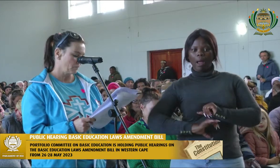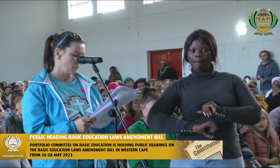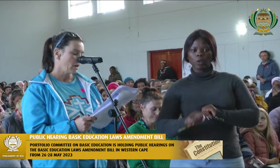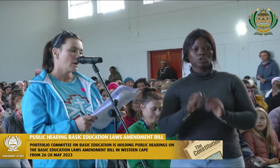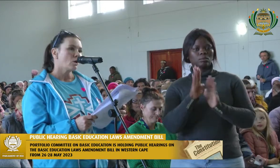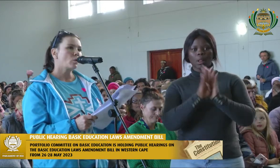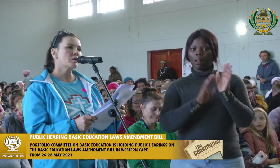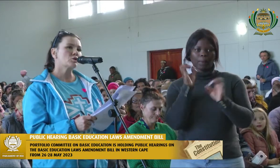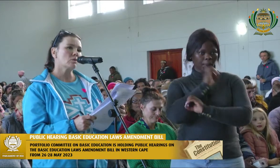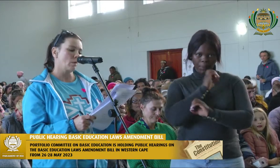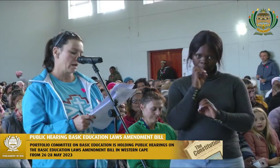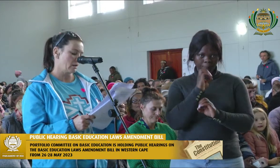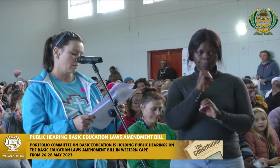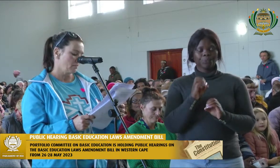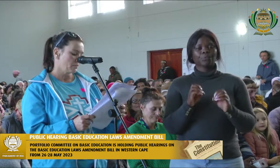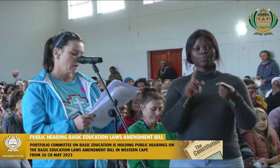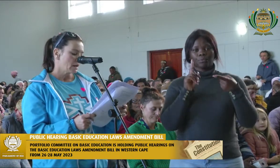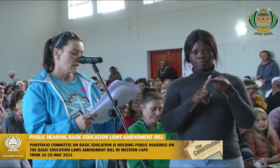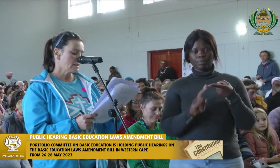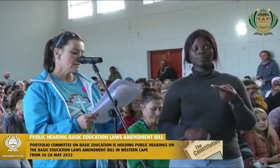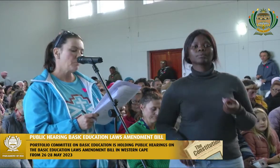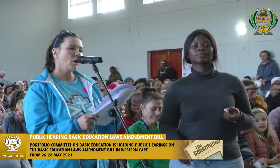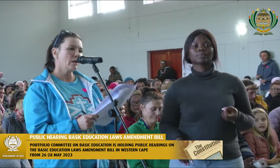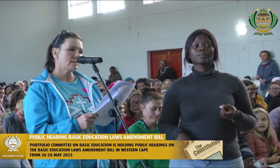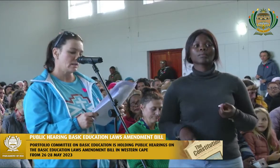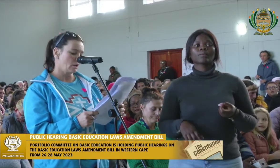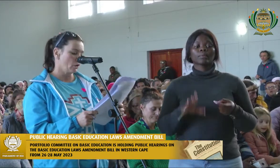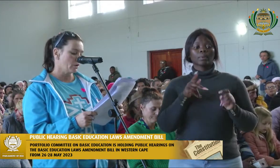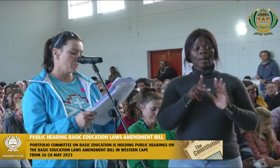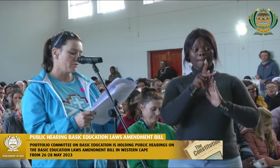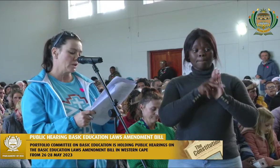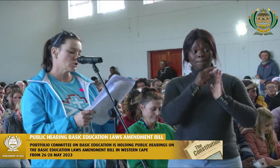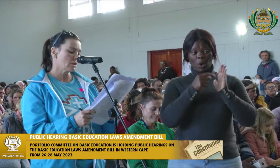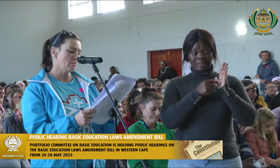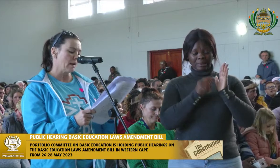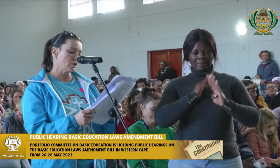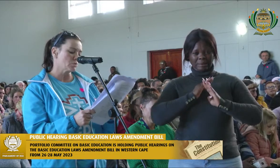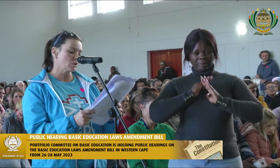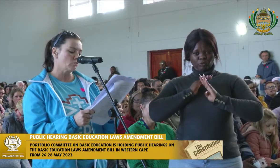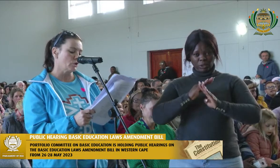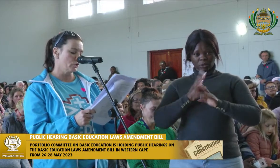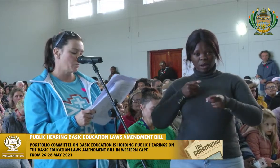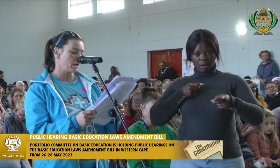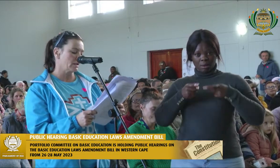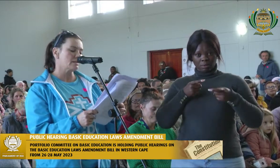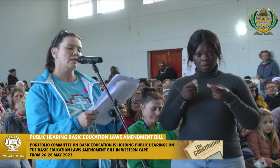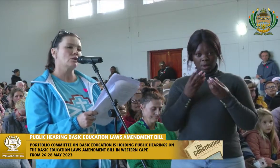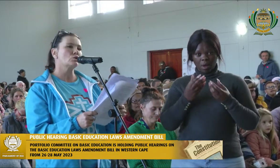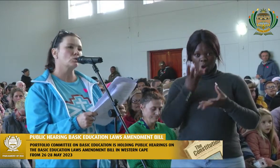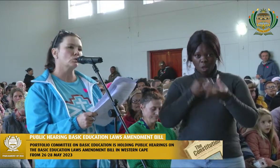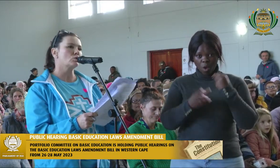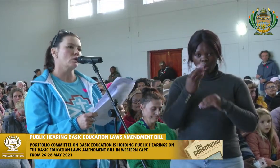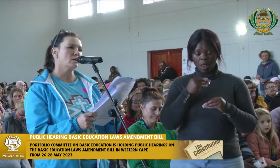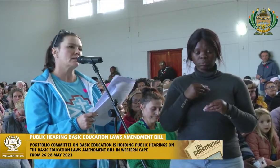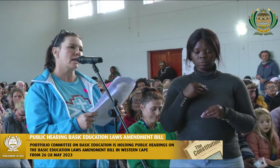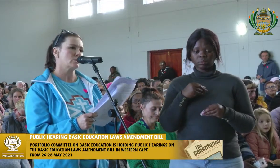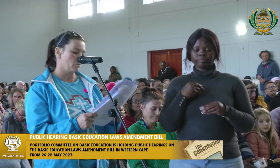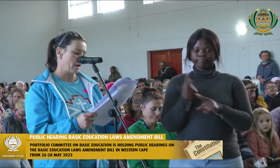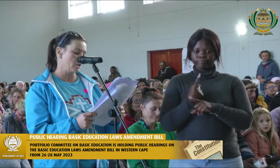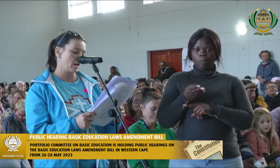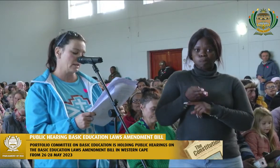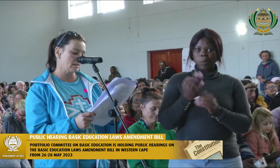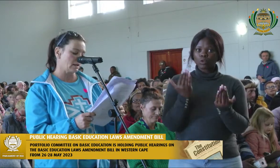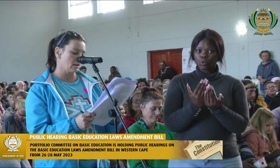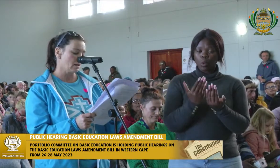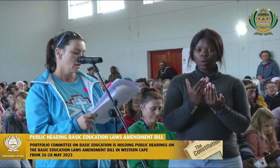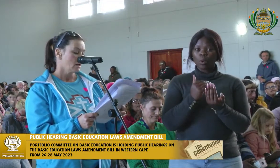bill. Question one, does the policy on the prevention and management of learner pregnancy in schools not state